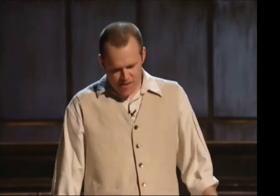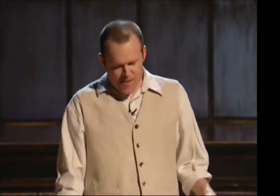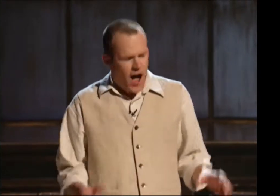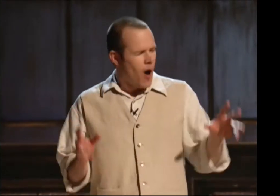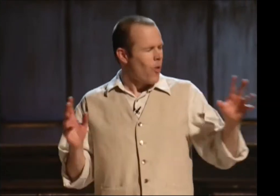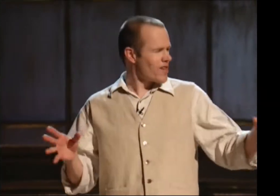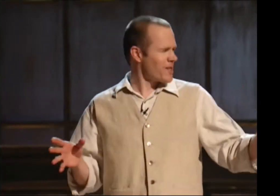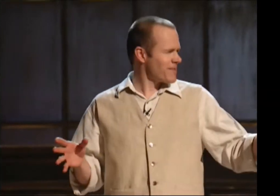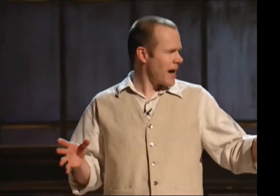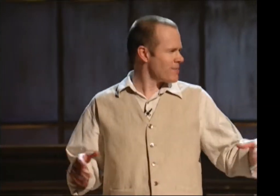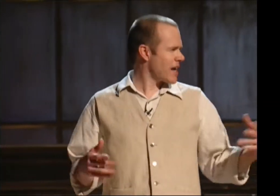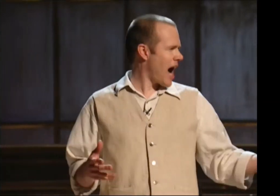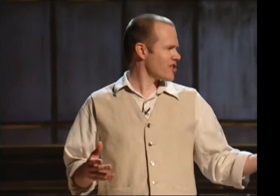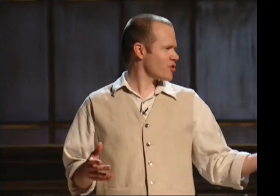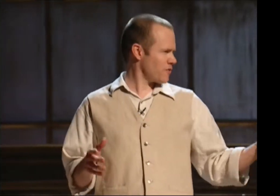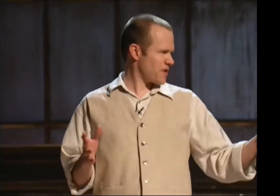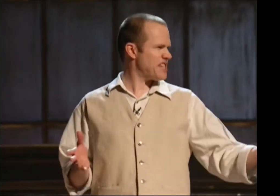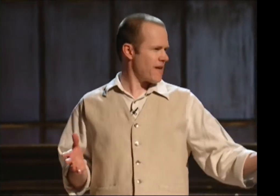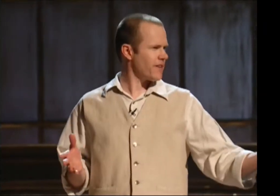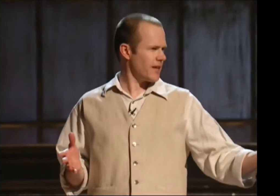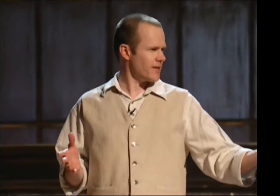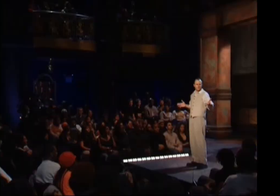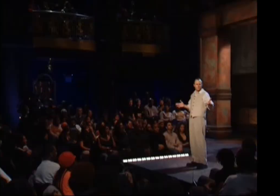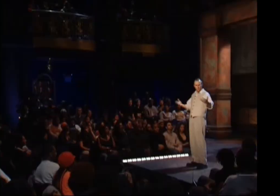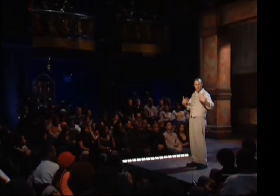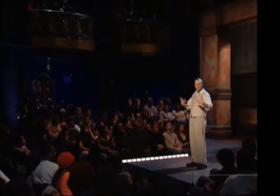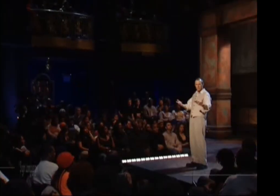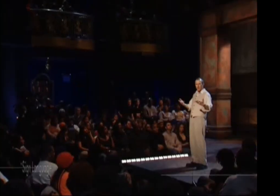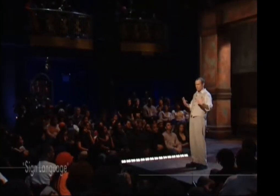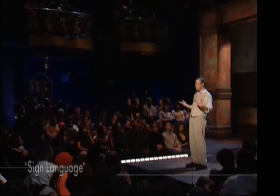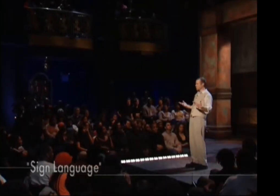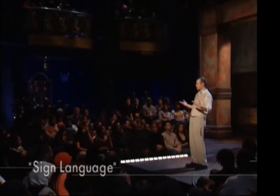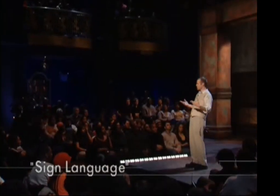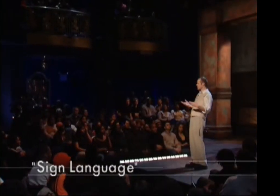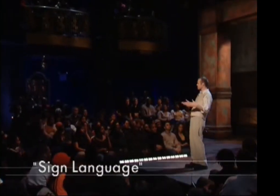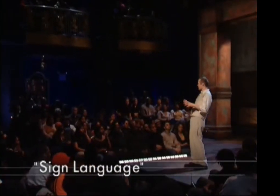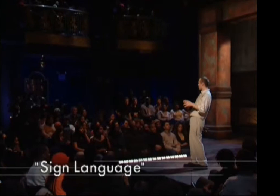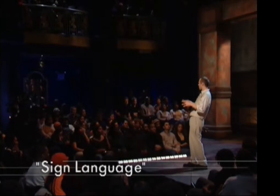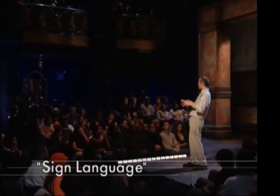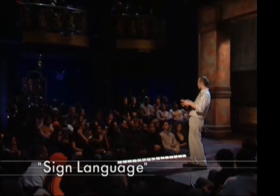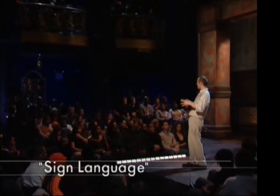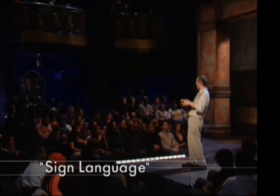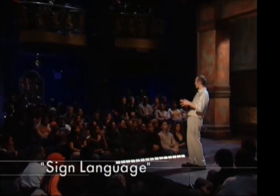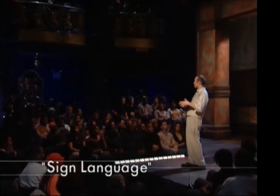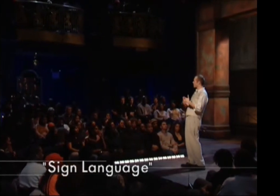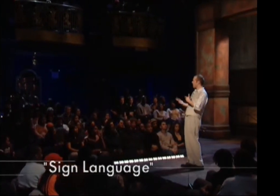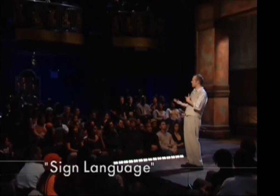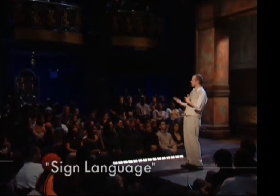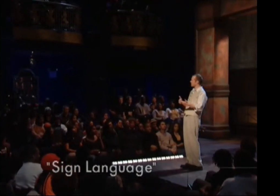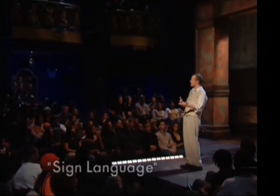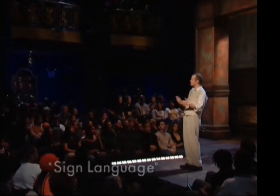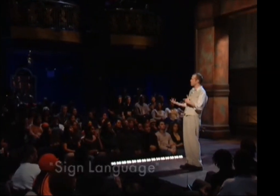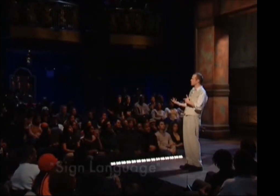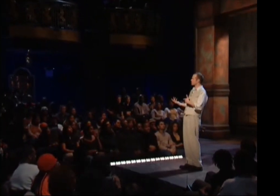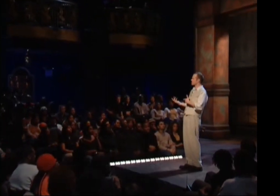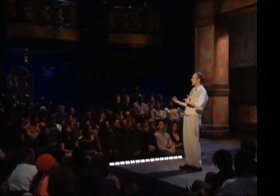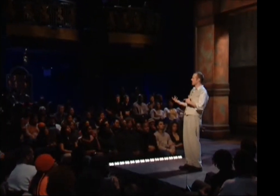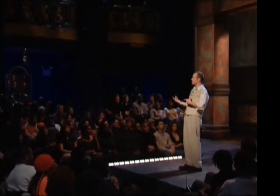I work sometimes at a high school for deaf kids. We put on poetry readings and poetry slams. We call them deaf poetry jams.